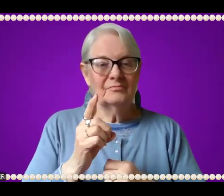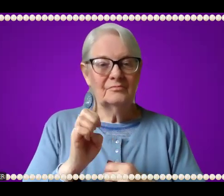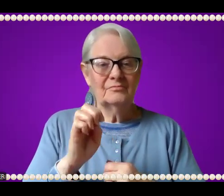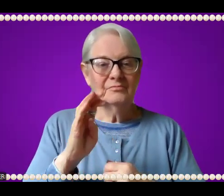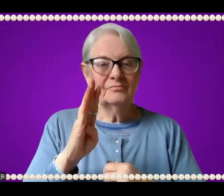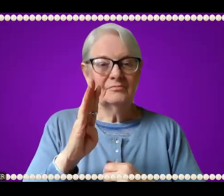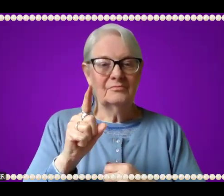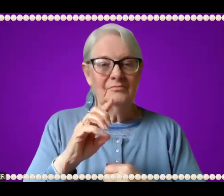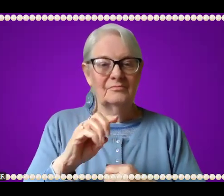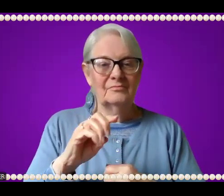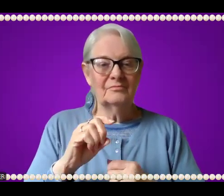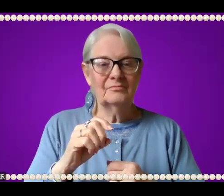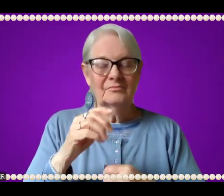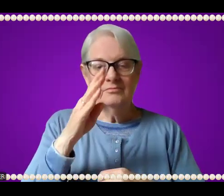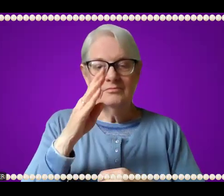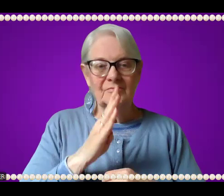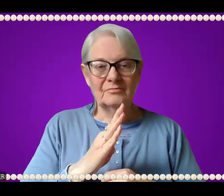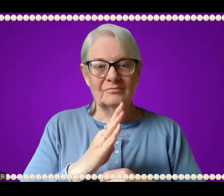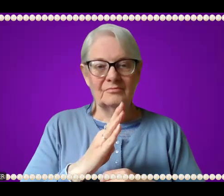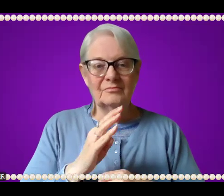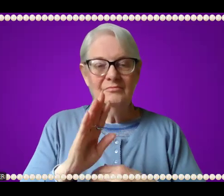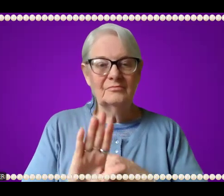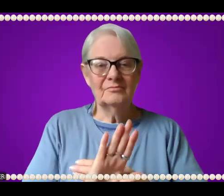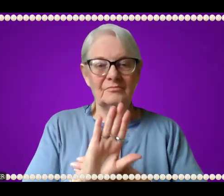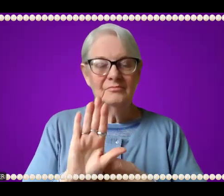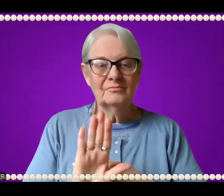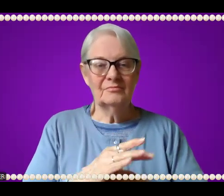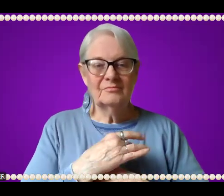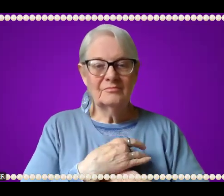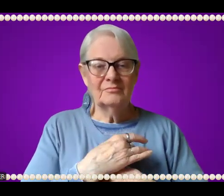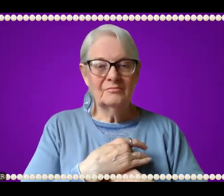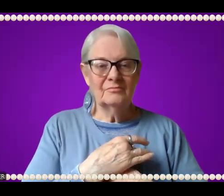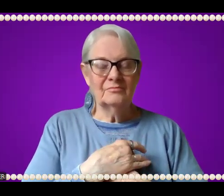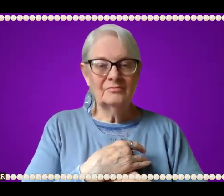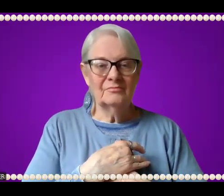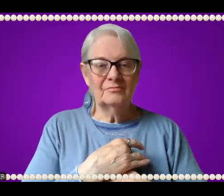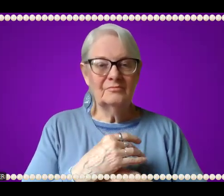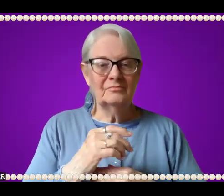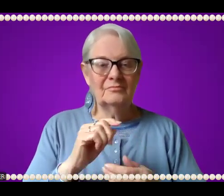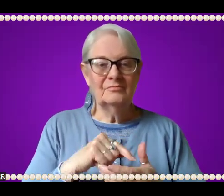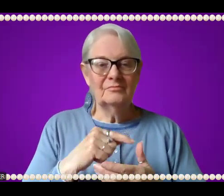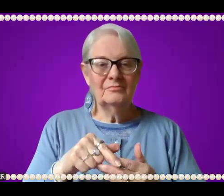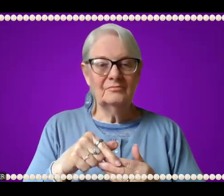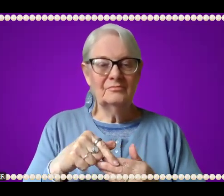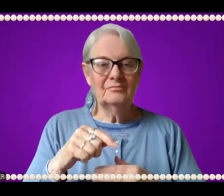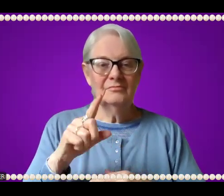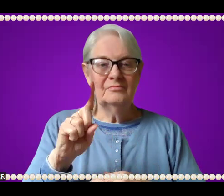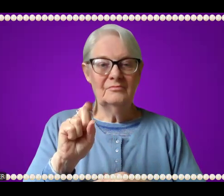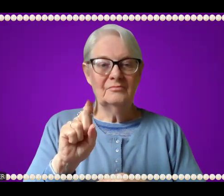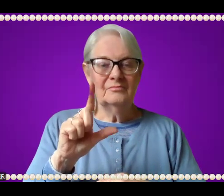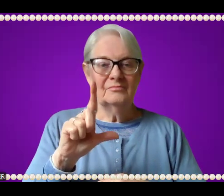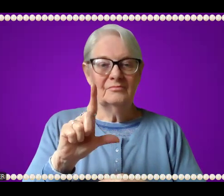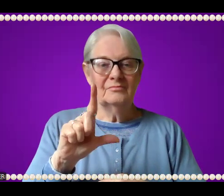talking about how God always mentions guard your heart. Then Lux told me about the